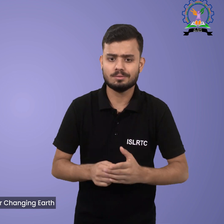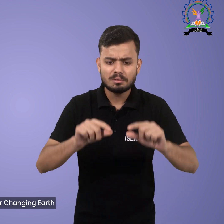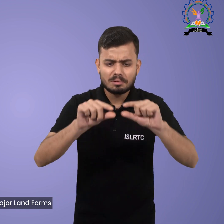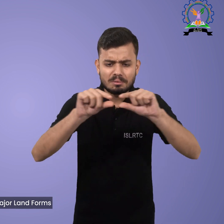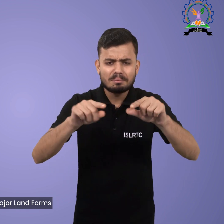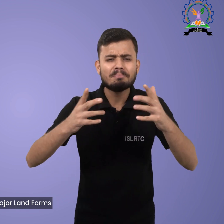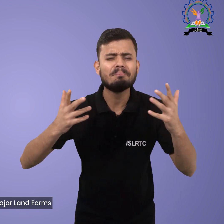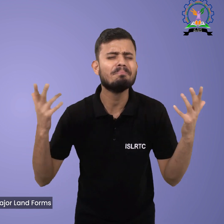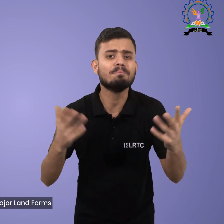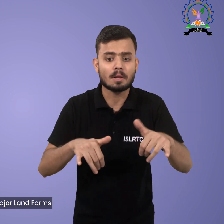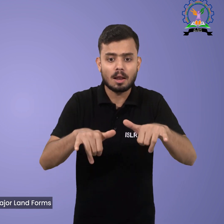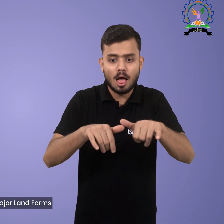Major landforms.